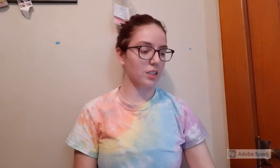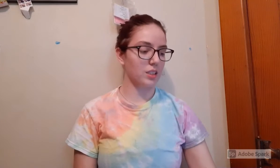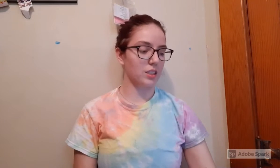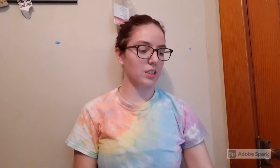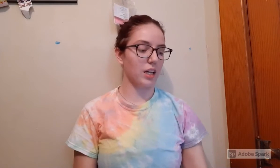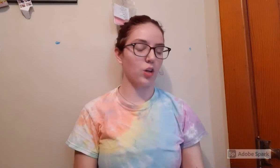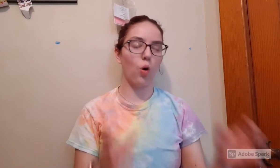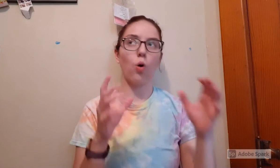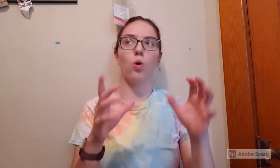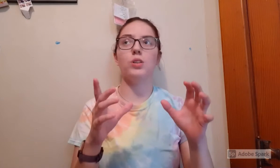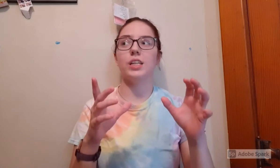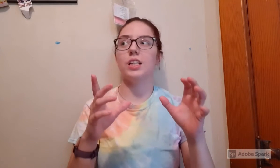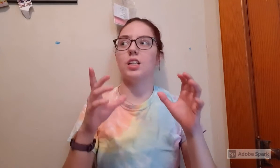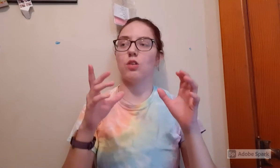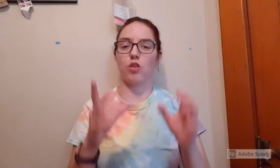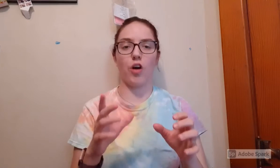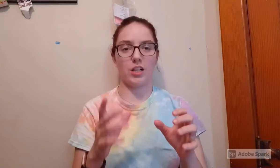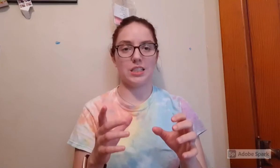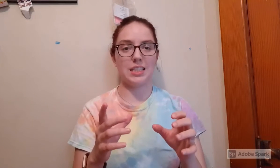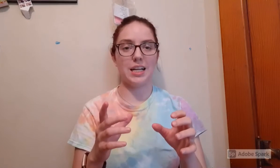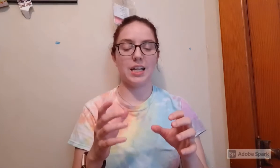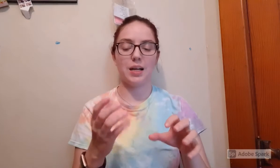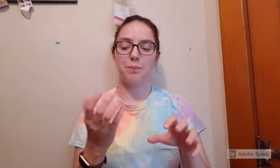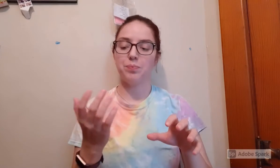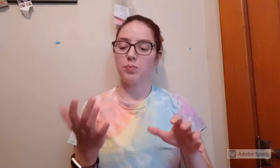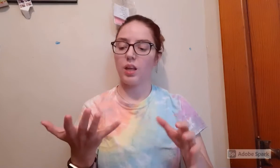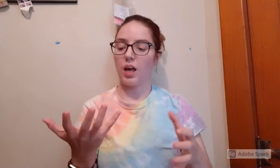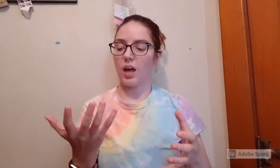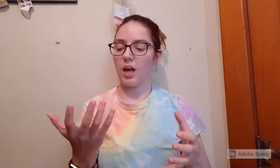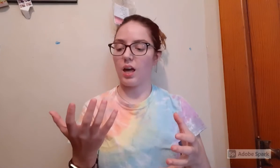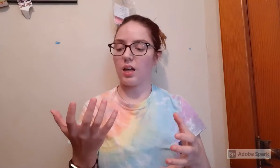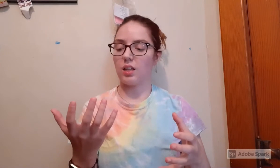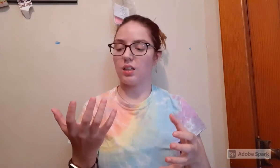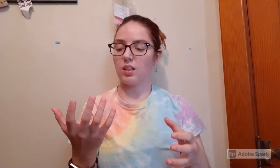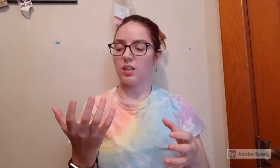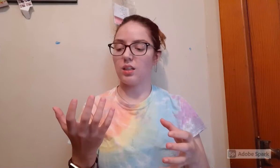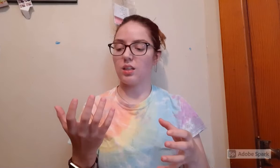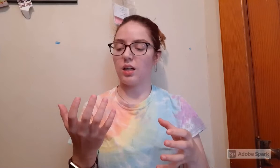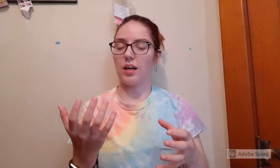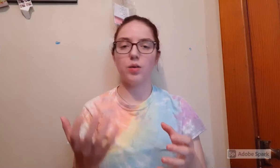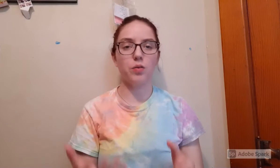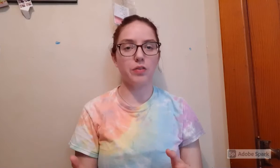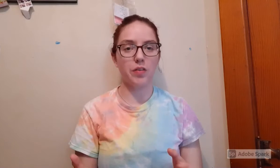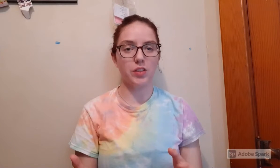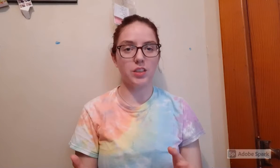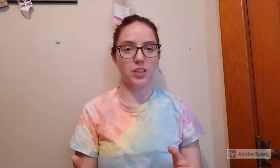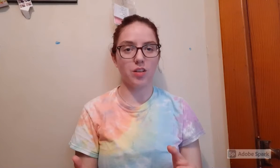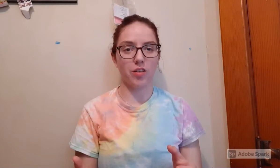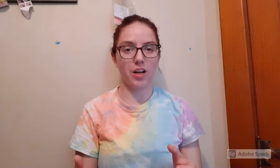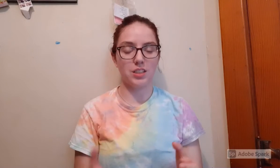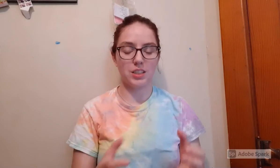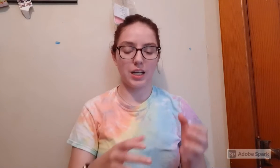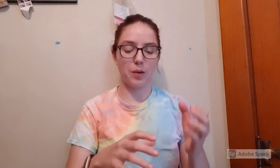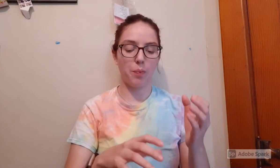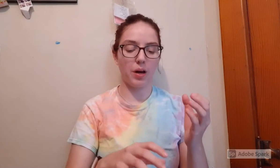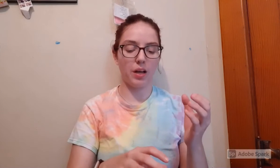is like you're holding the lacrosse stick, and I don't know if you've ever seen a lacrosse stick, but